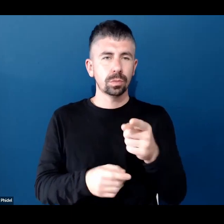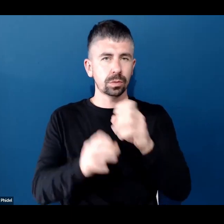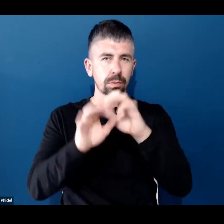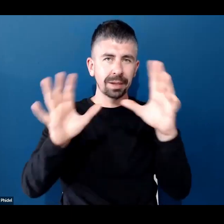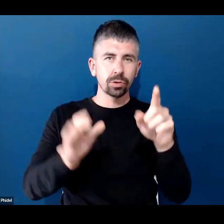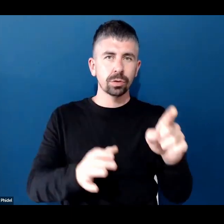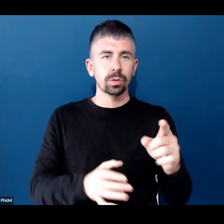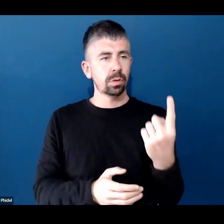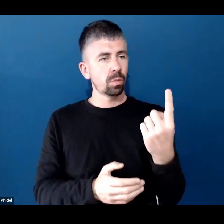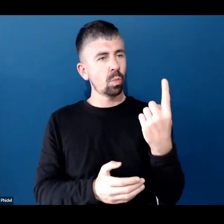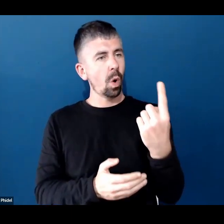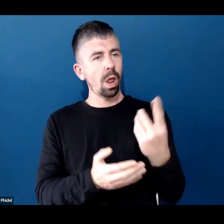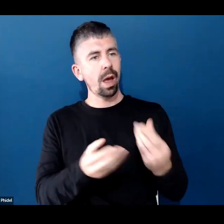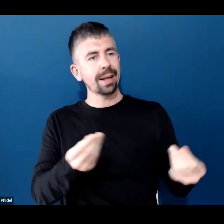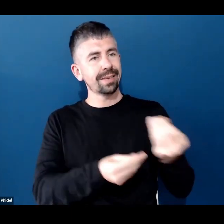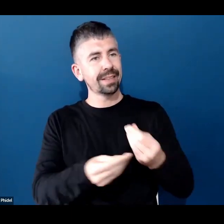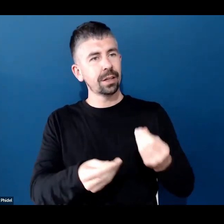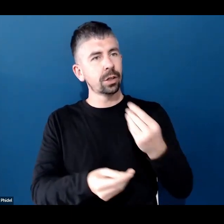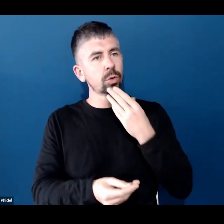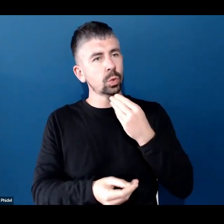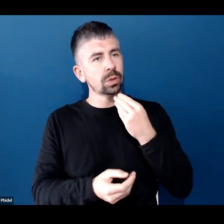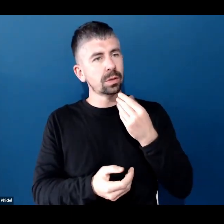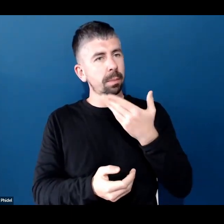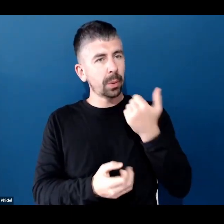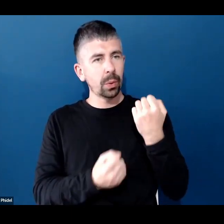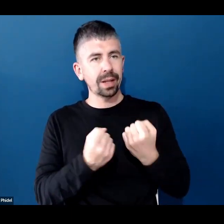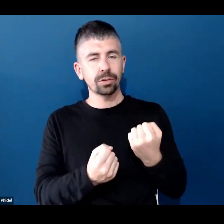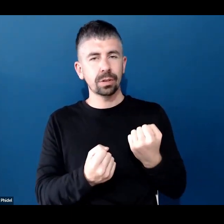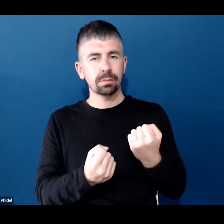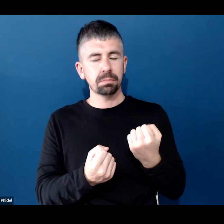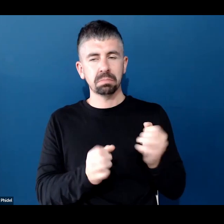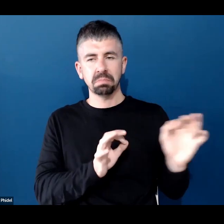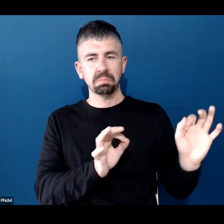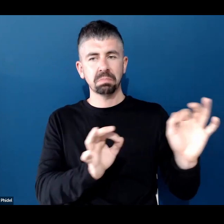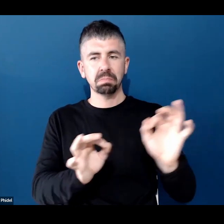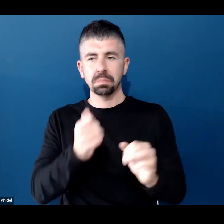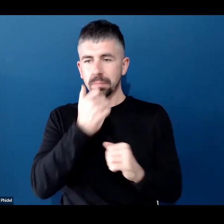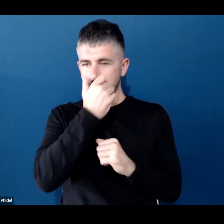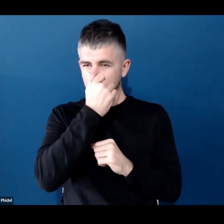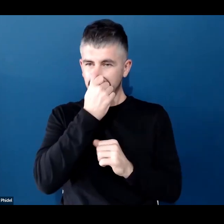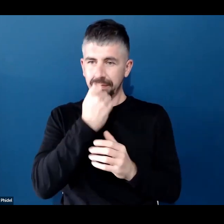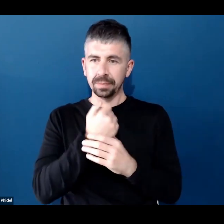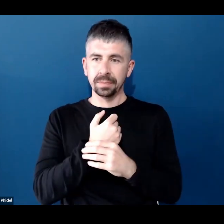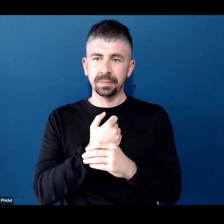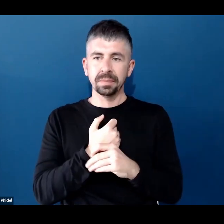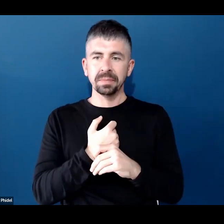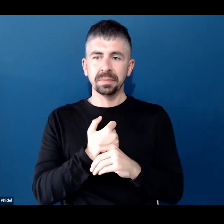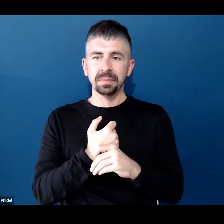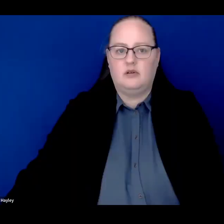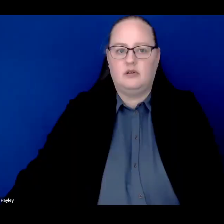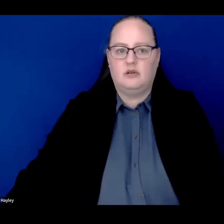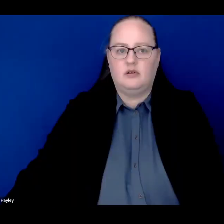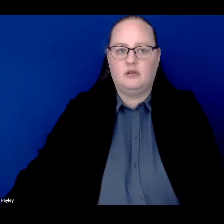single economic activity that is not using energy, materials, or mobilizing some kind of ecosystem services? I can't.